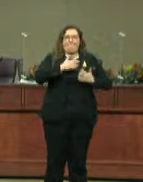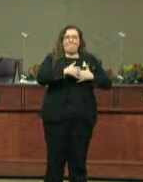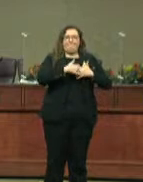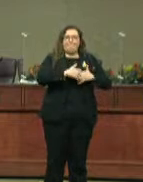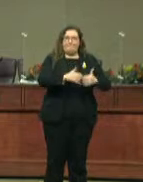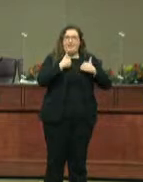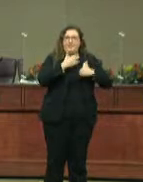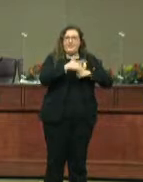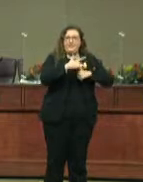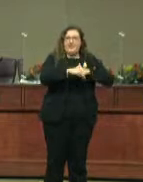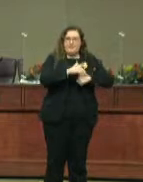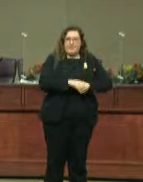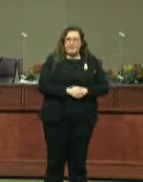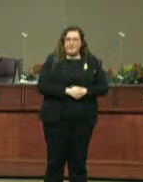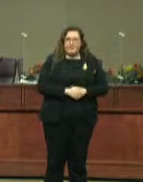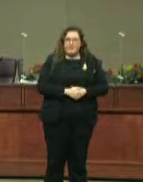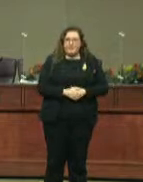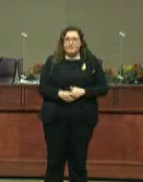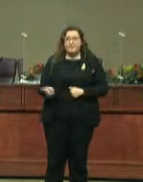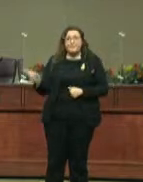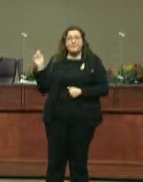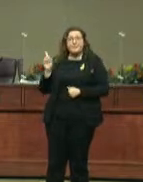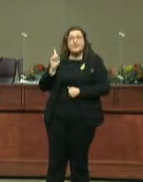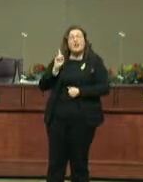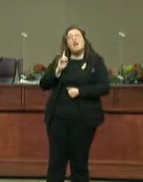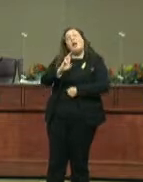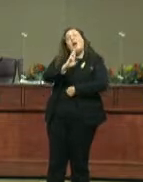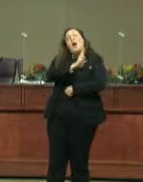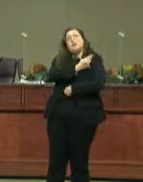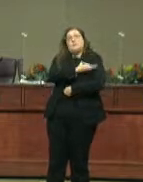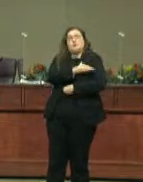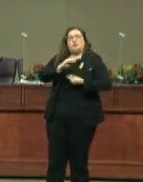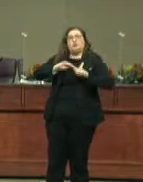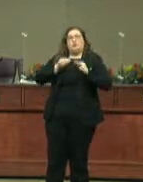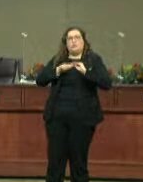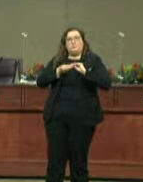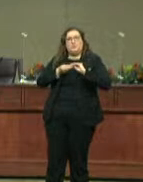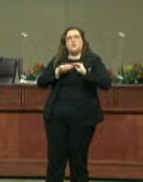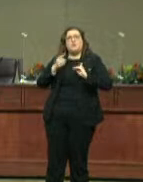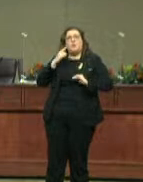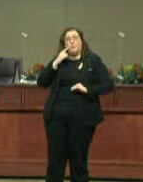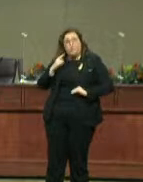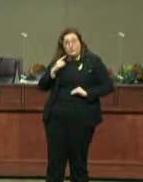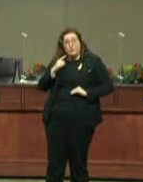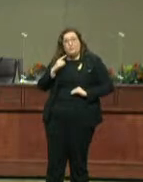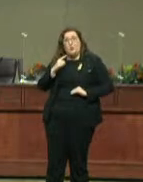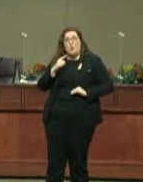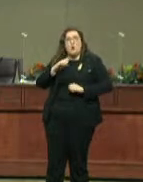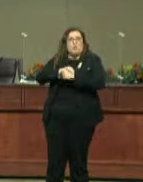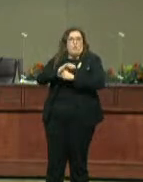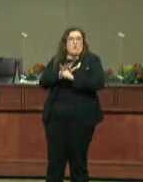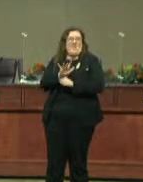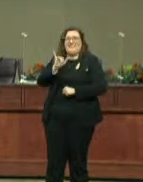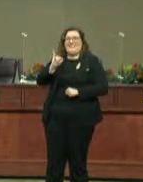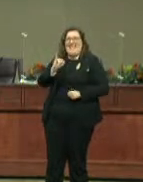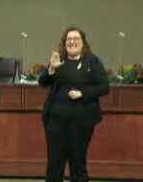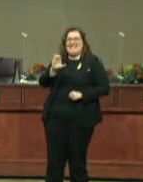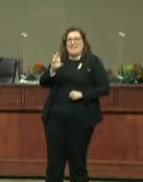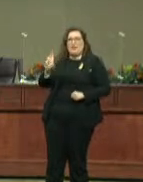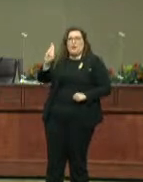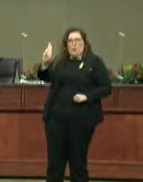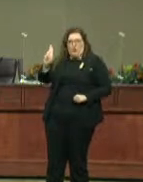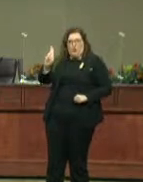And this is hospital census for COVID-19 in ICU, and it just gives you a clean picture of how